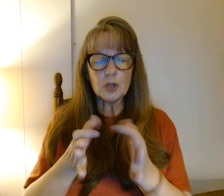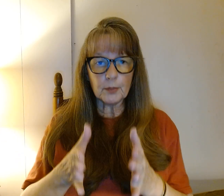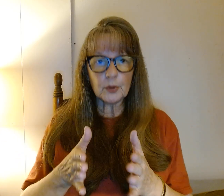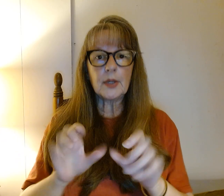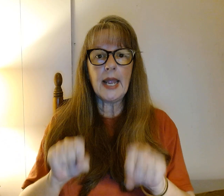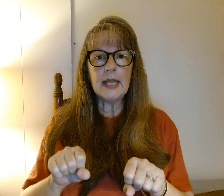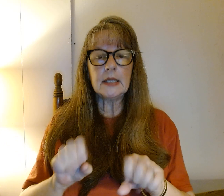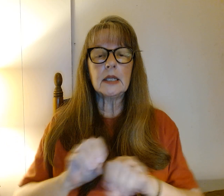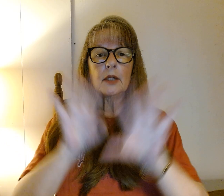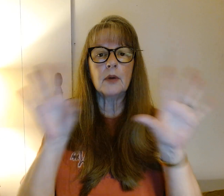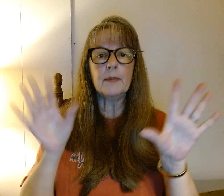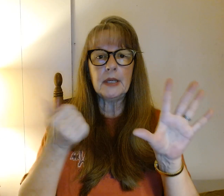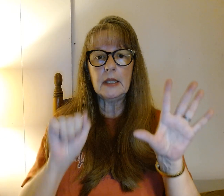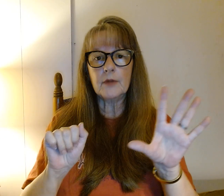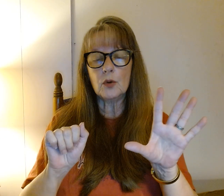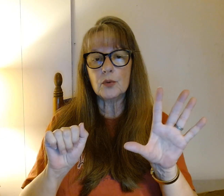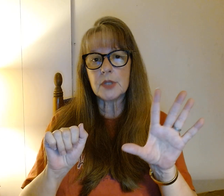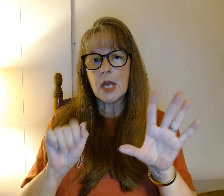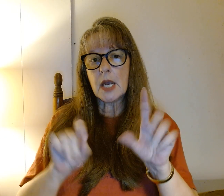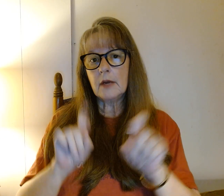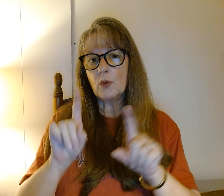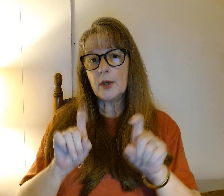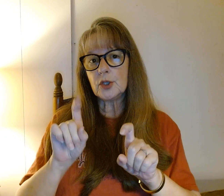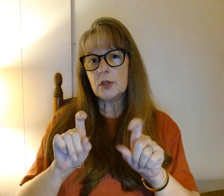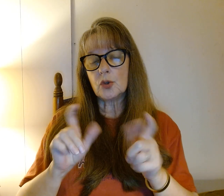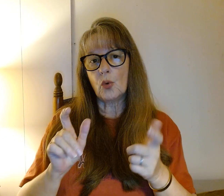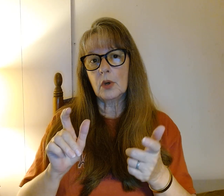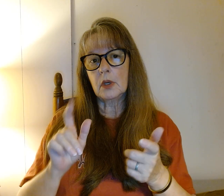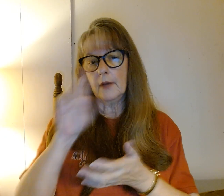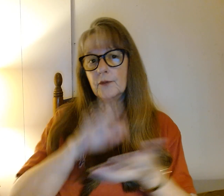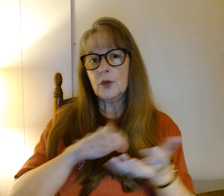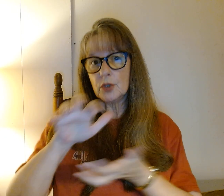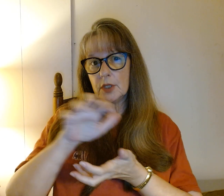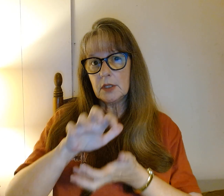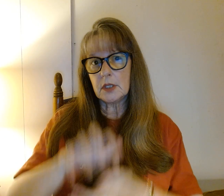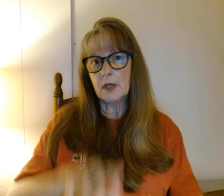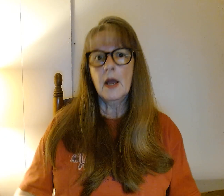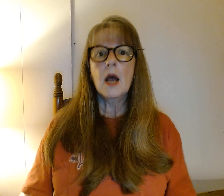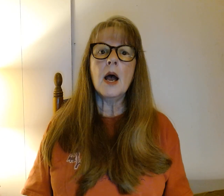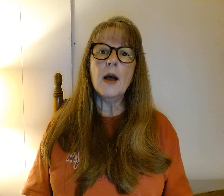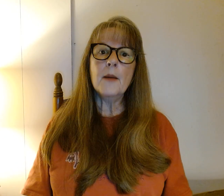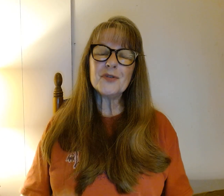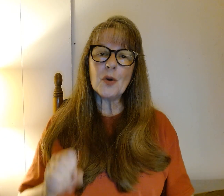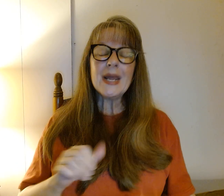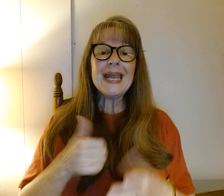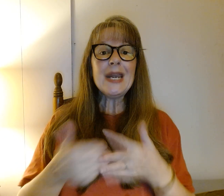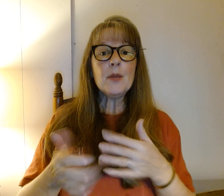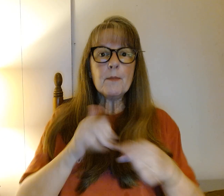interpreter can clear up any of those kind of questions or confusions. So